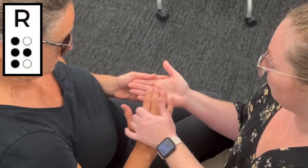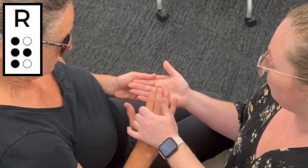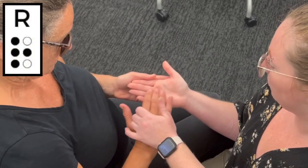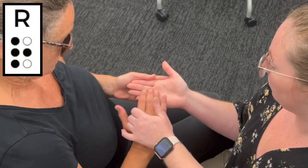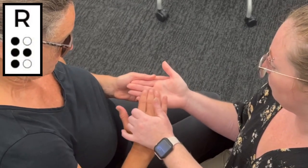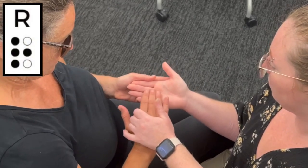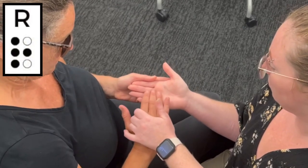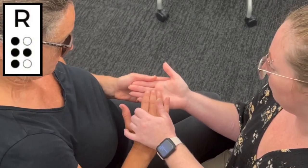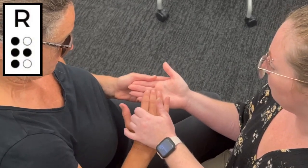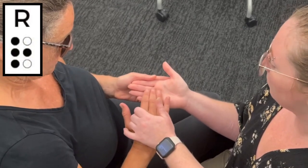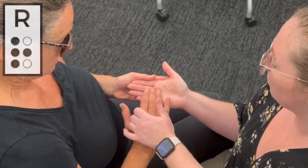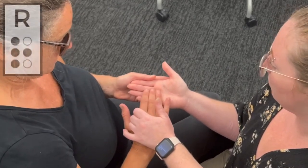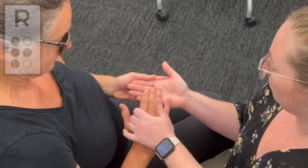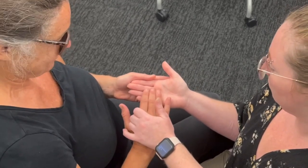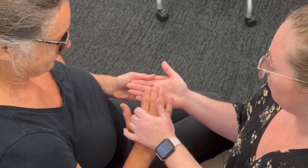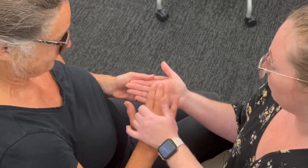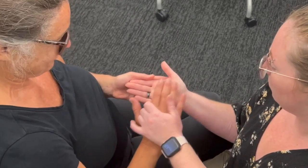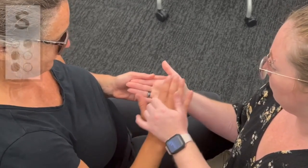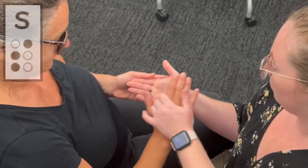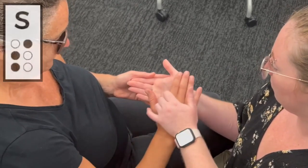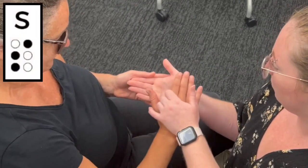S. Dots 2, 3, and 4.